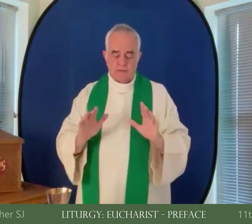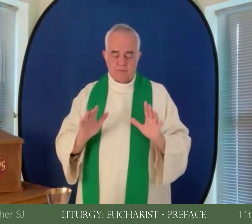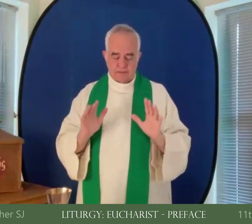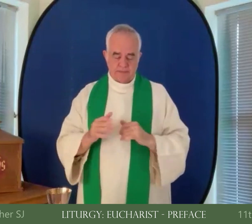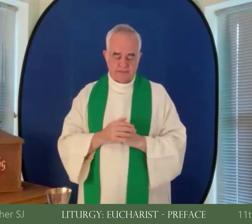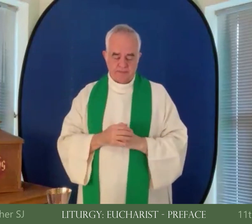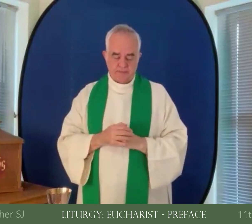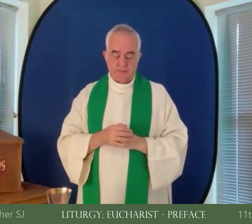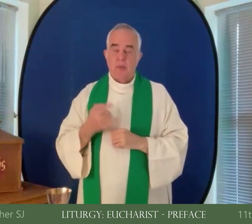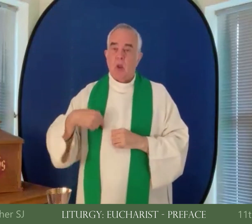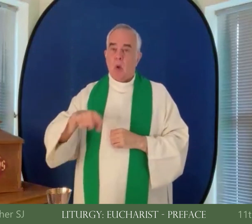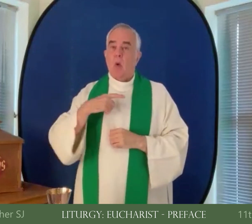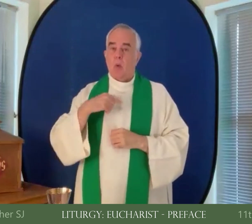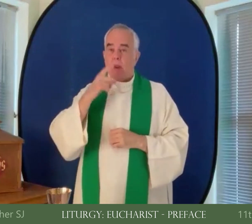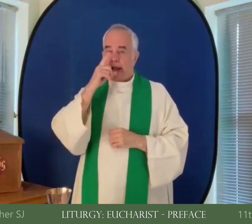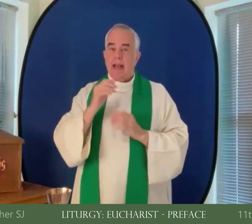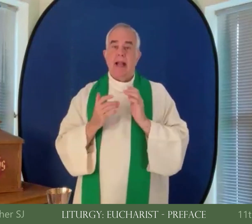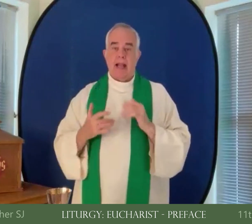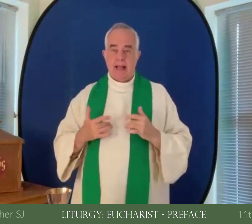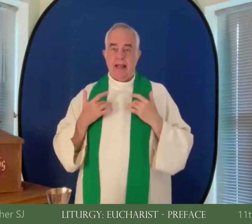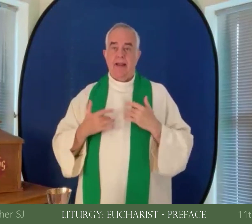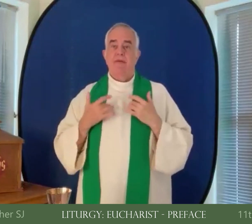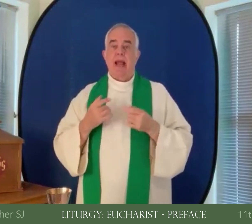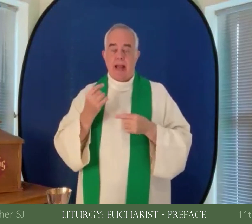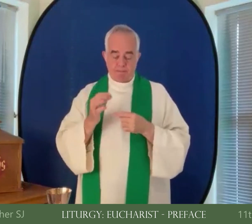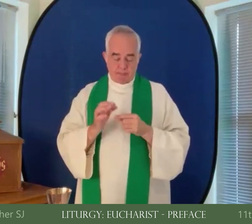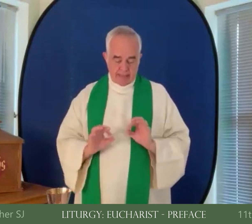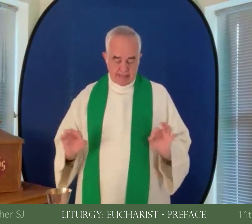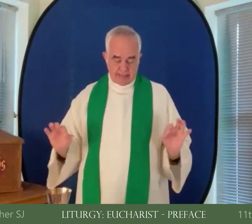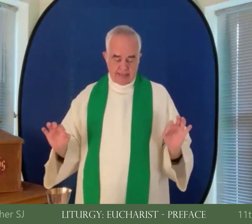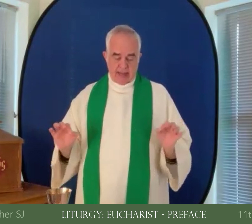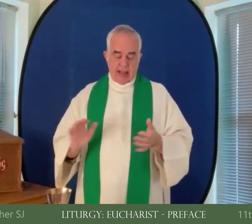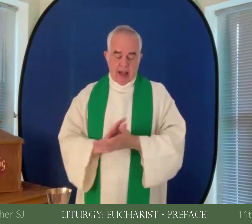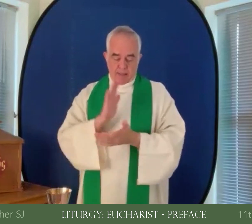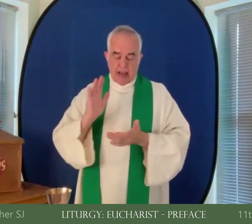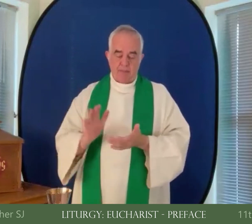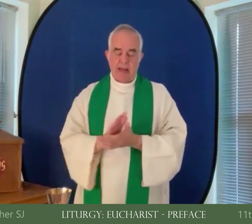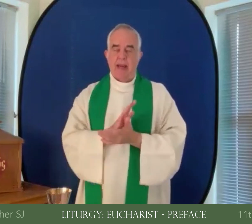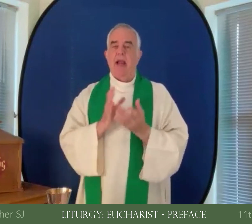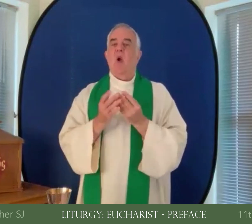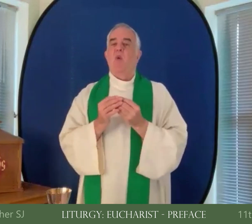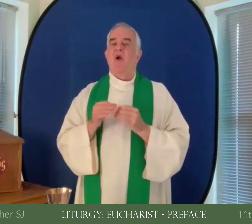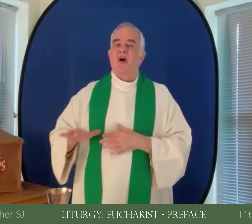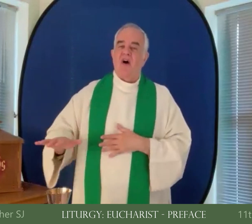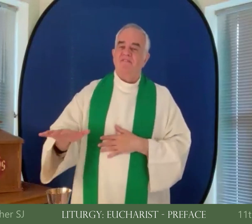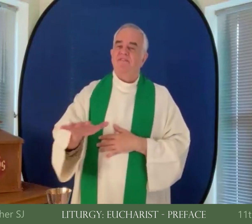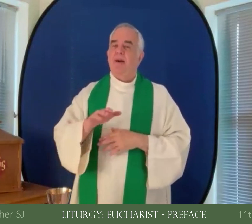wonderful. We can live in peace and be happy with our